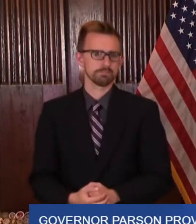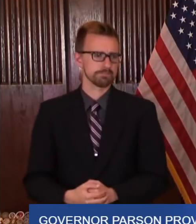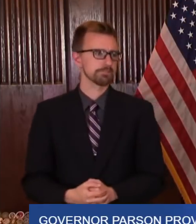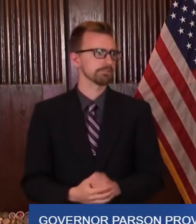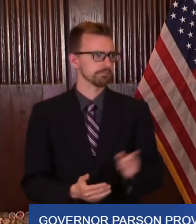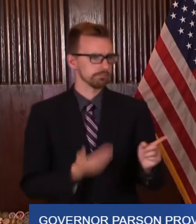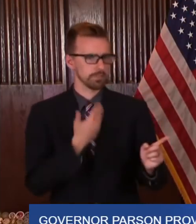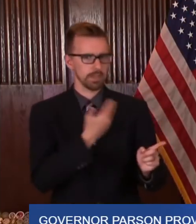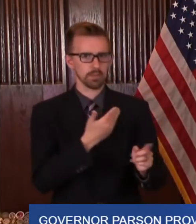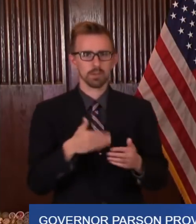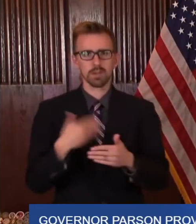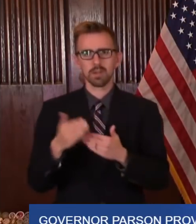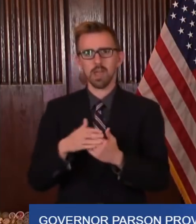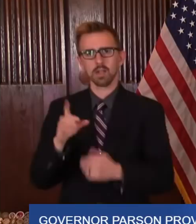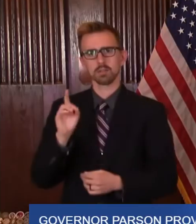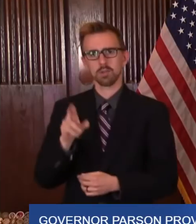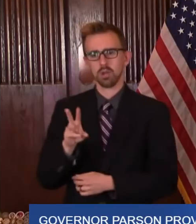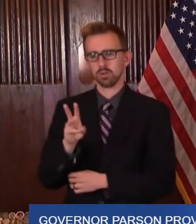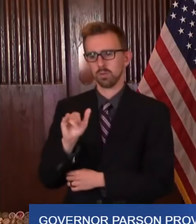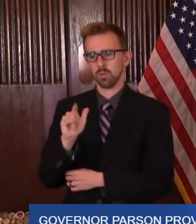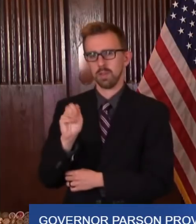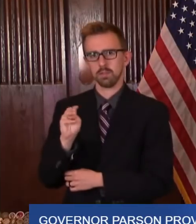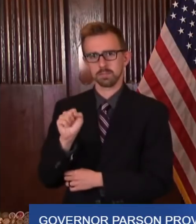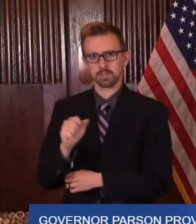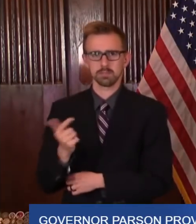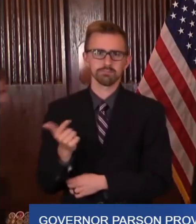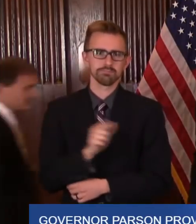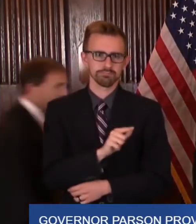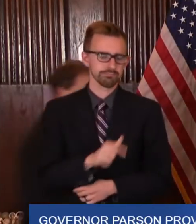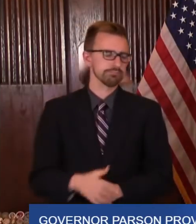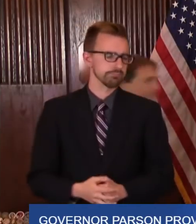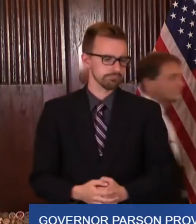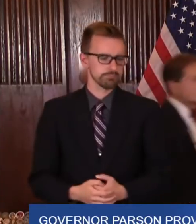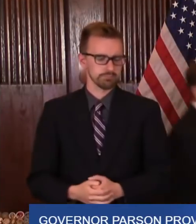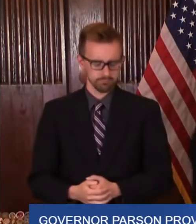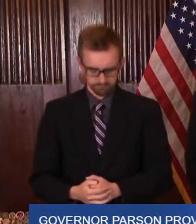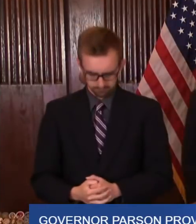Governor. Next questions will be for Dr. Williams.